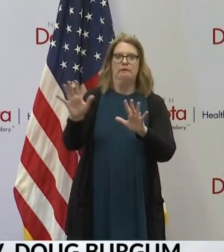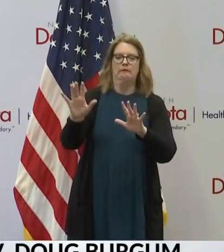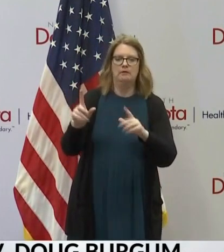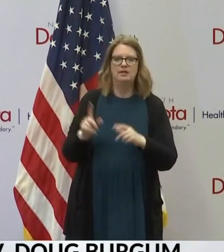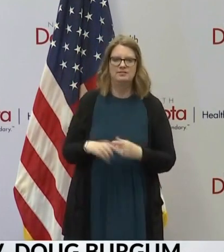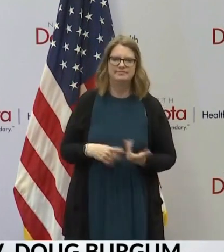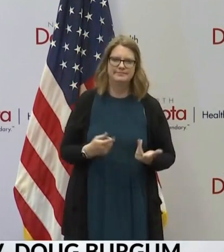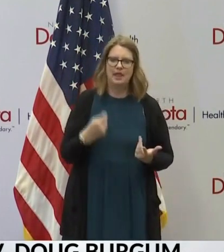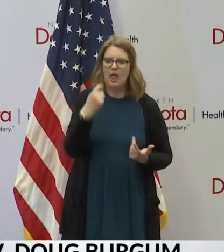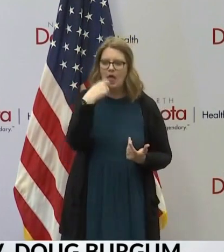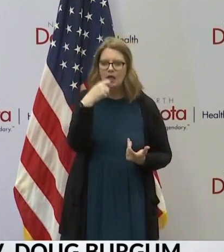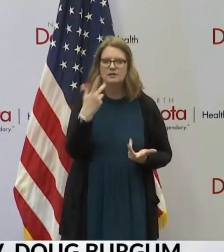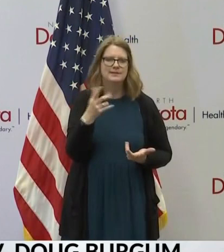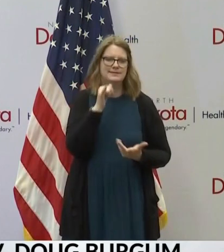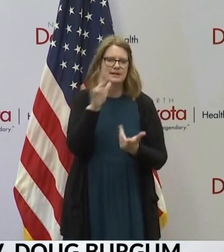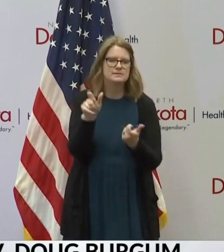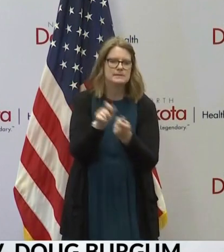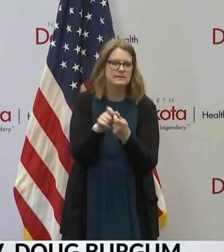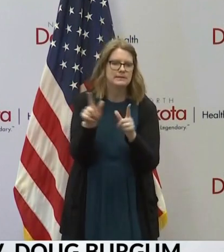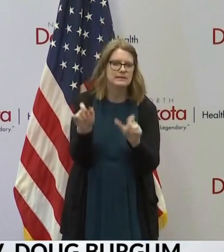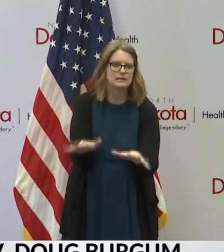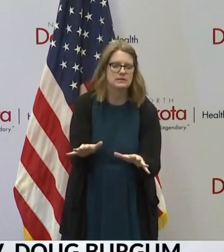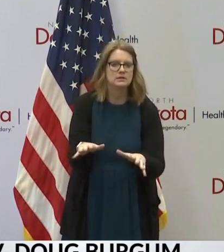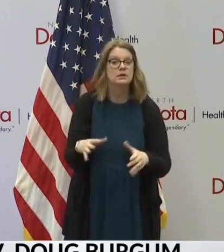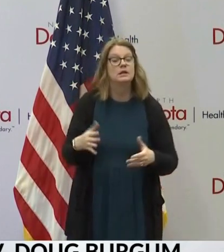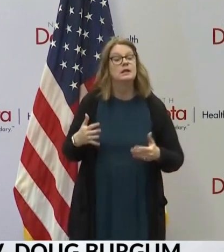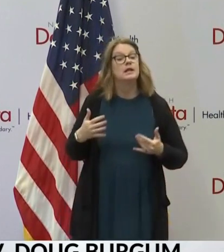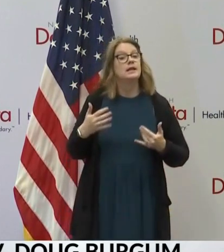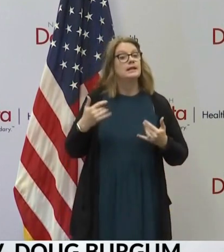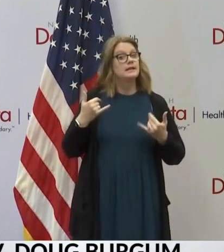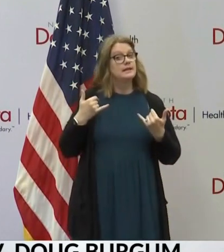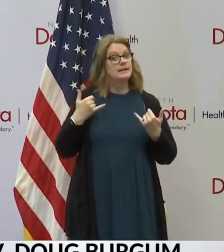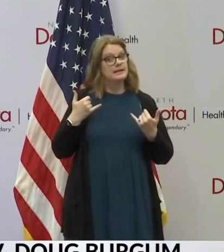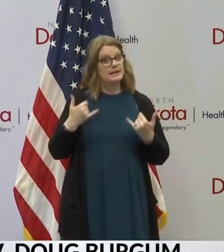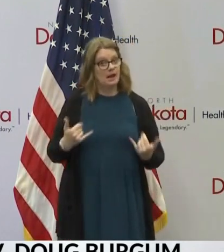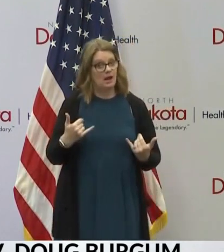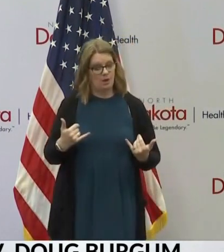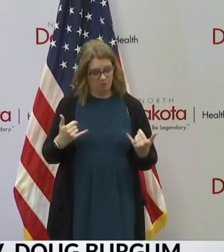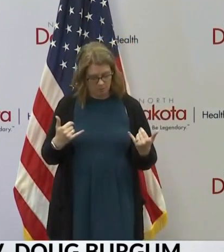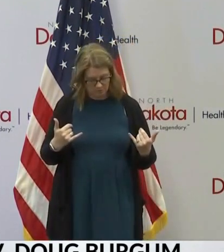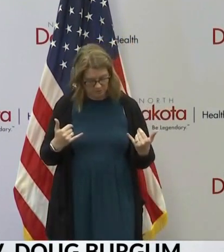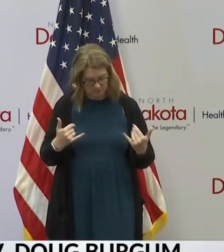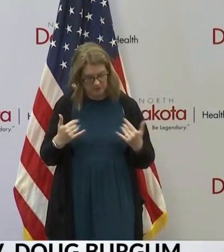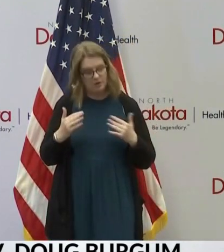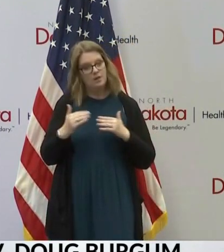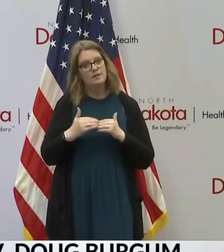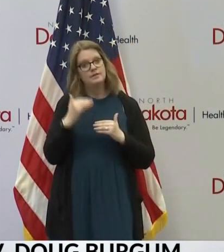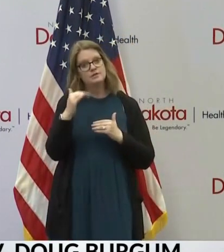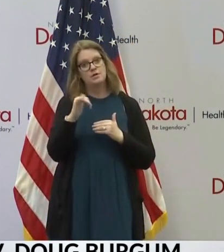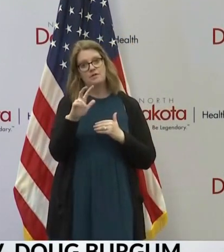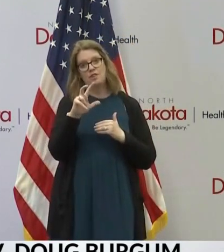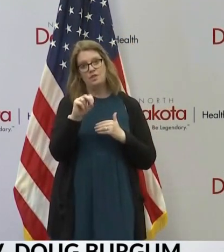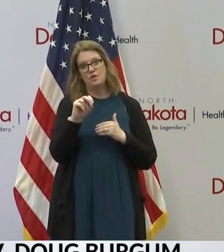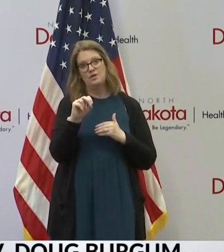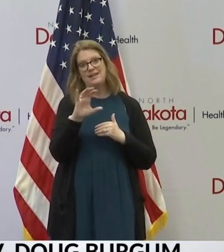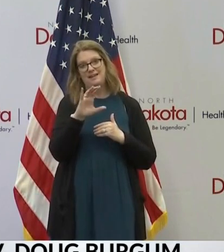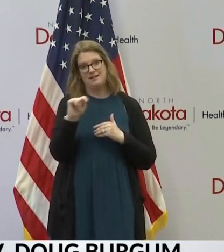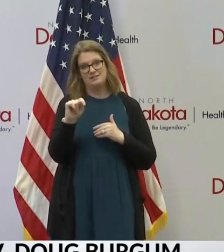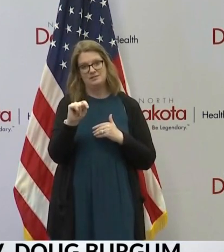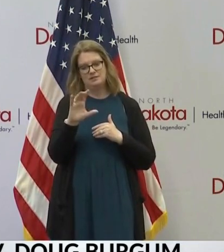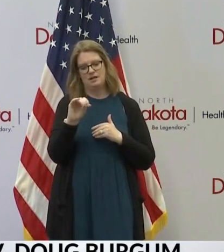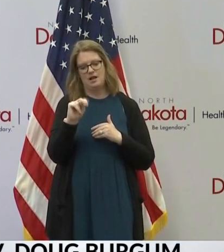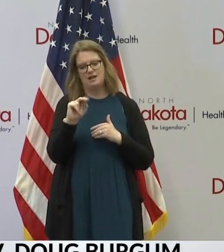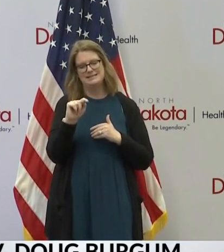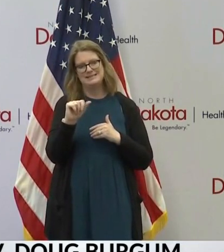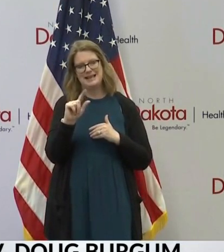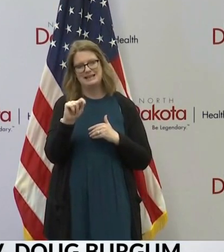very non-specific. With the work that's going on right now, there are over 30 contact tracers working